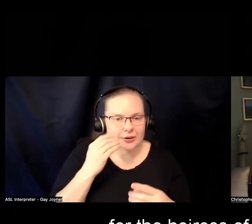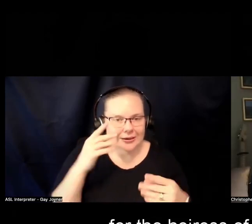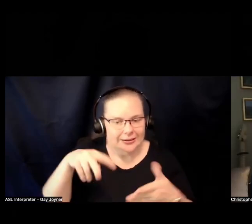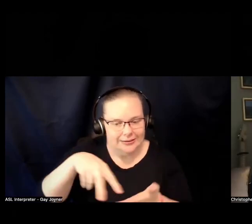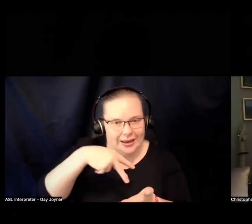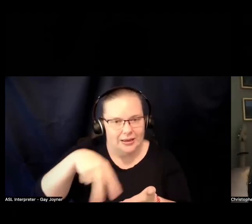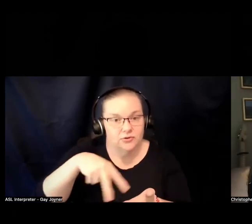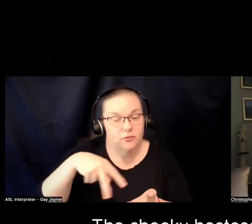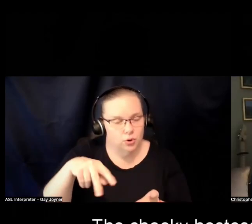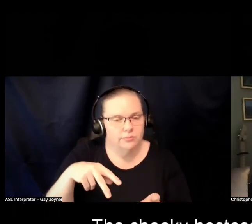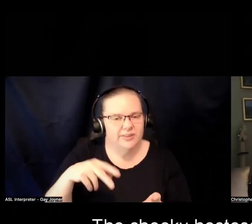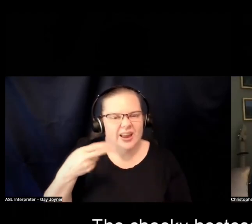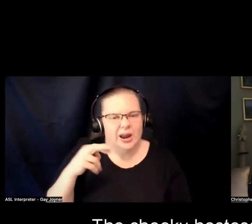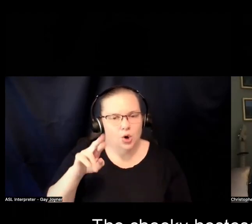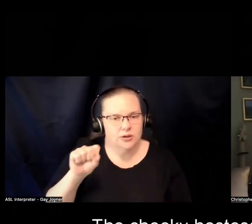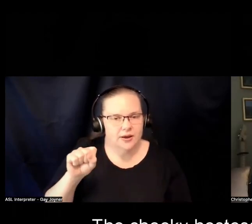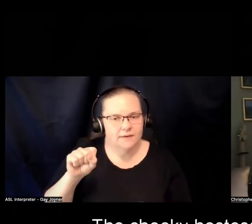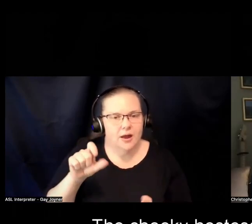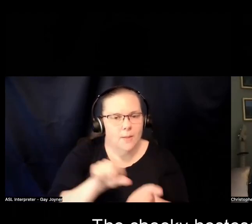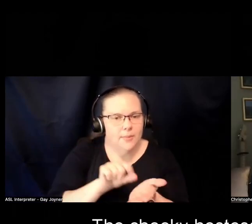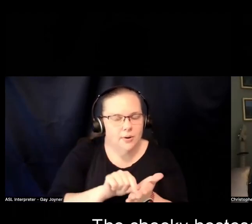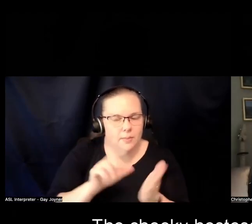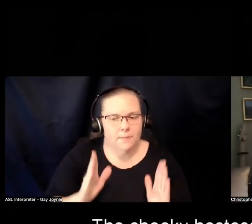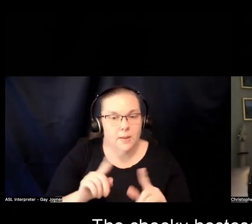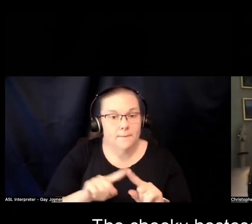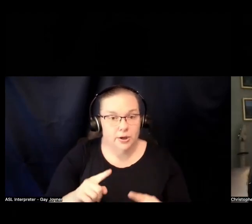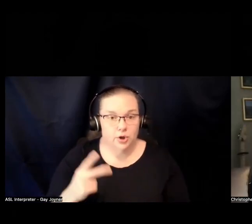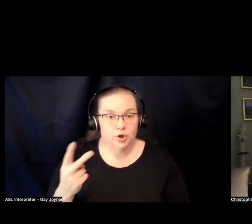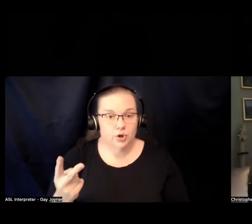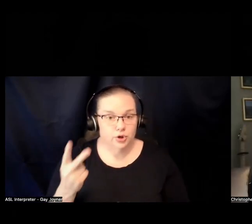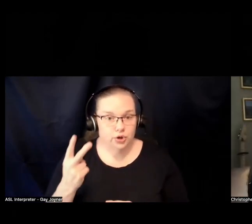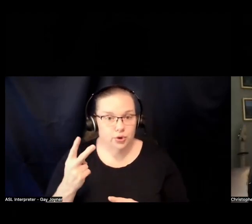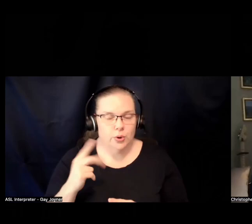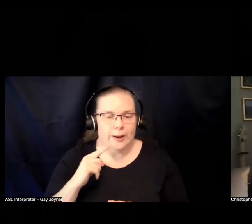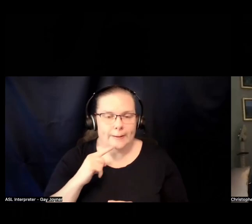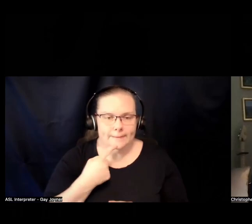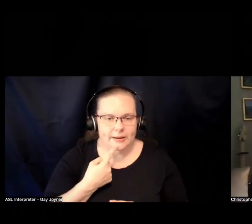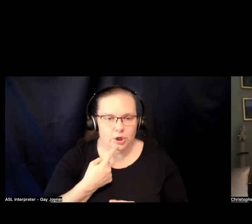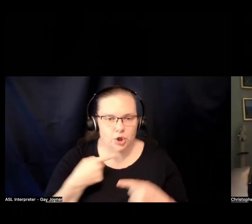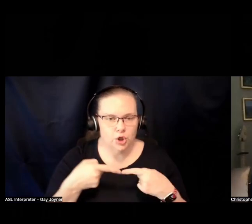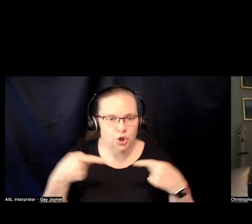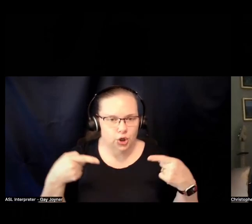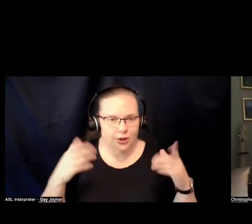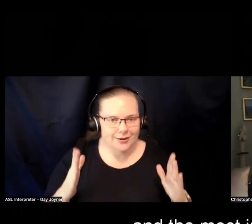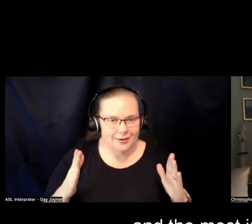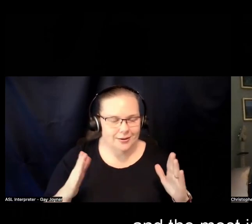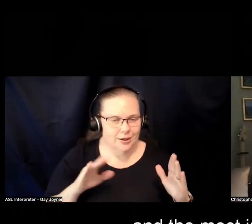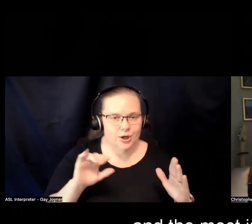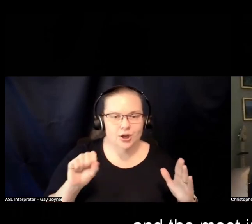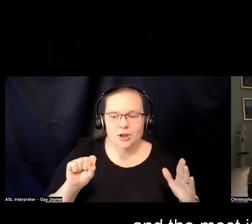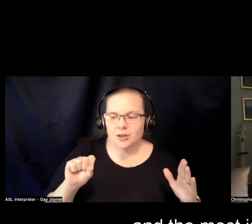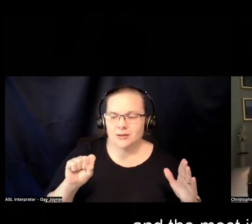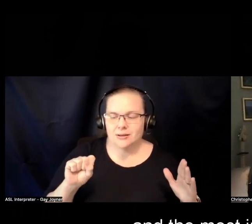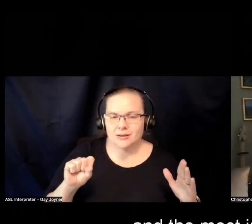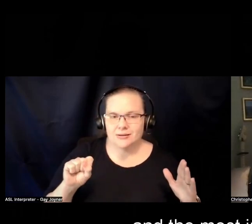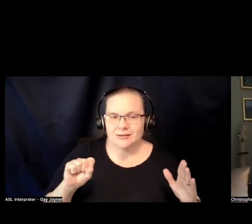publishing family. The cheeky hostess sat two bitter enemies at the same table, Senator Joe McCarthy and the most